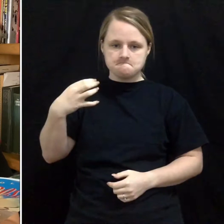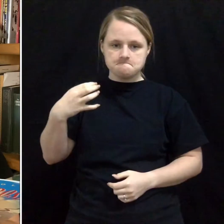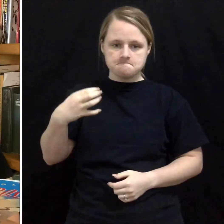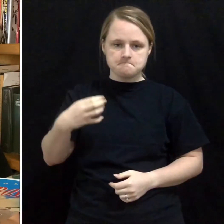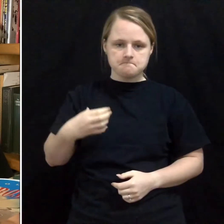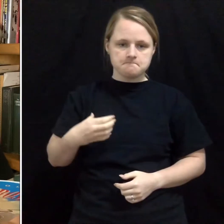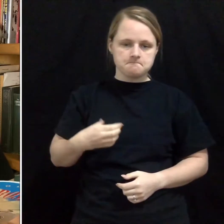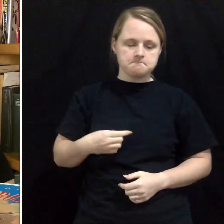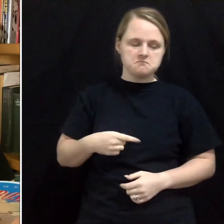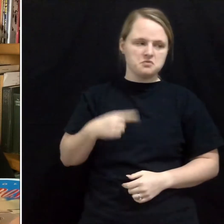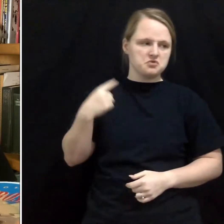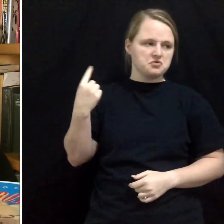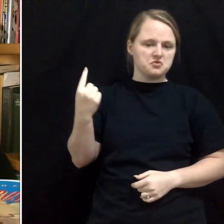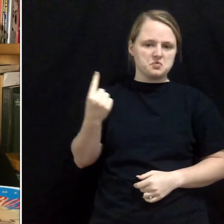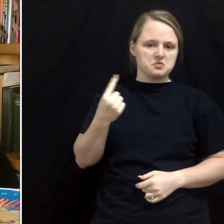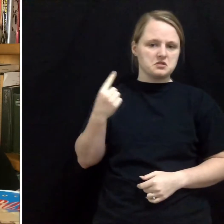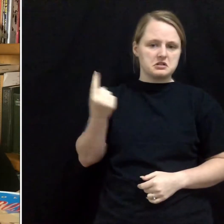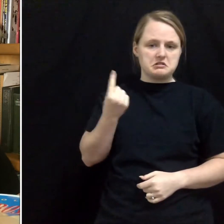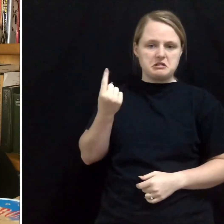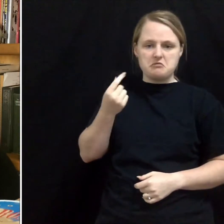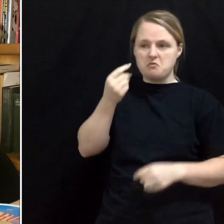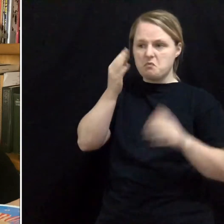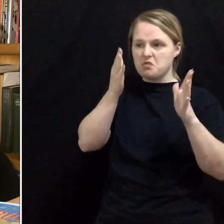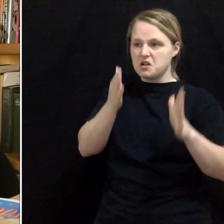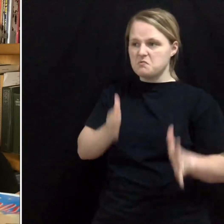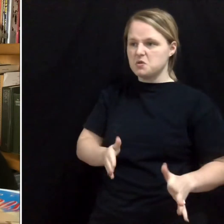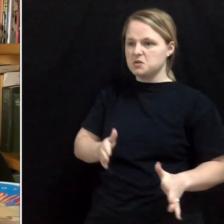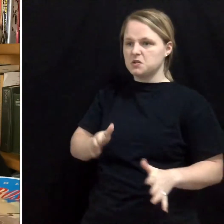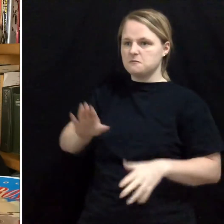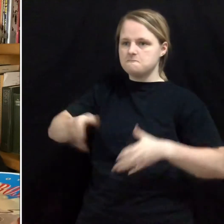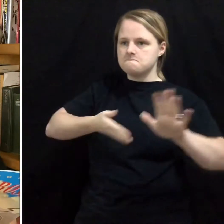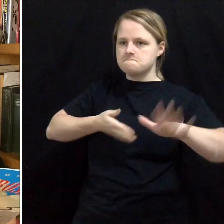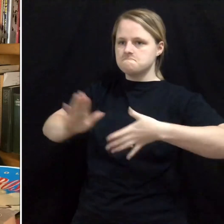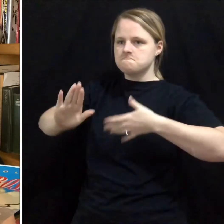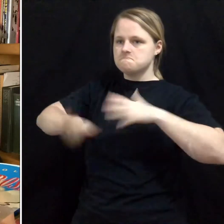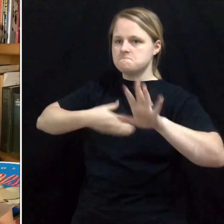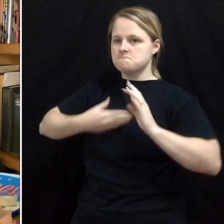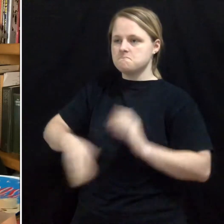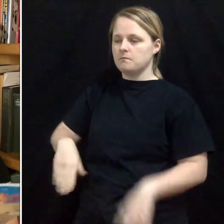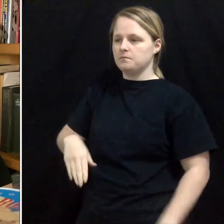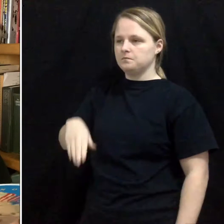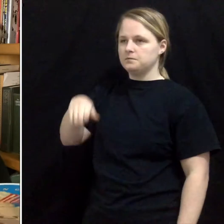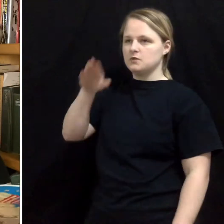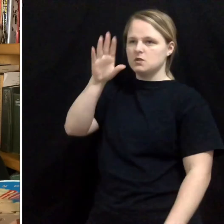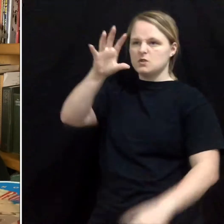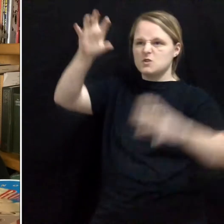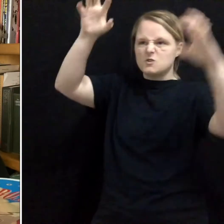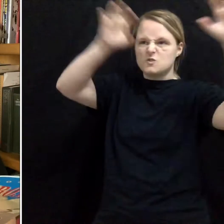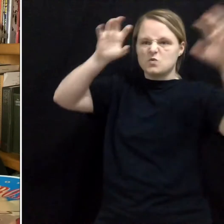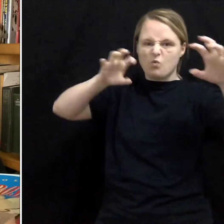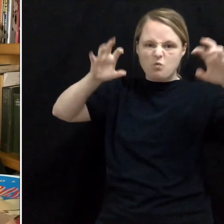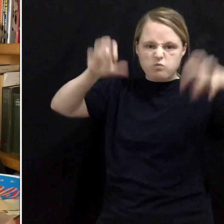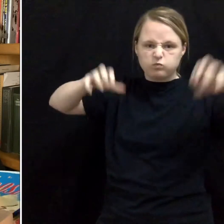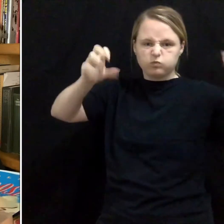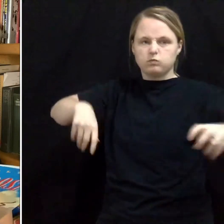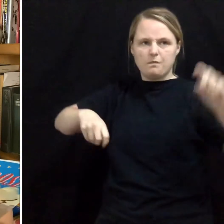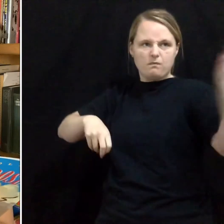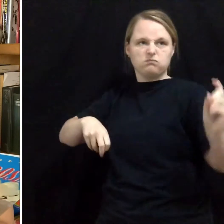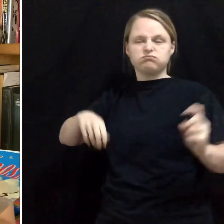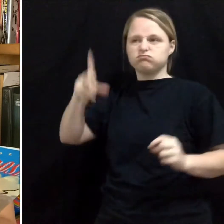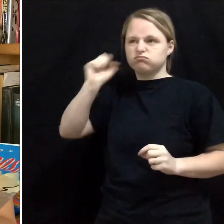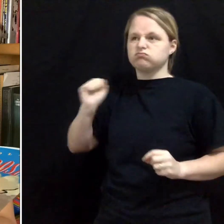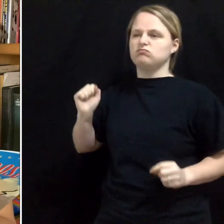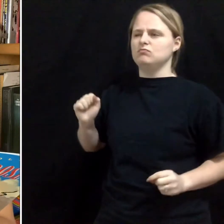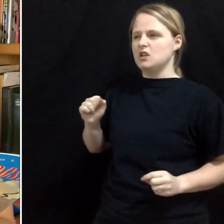so much she became the only 2-legged tempest to walk the western plains. "You don't know who you're fooling with," Rose called out to the